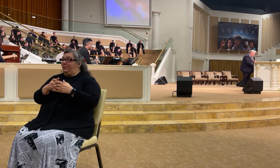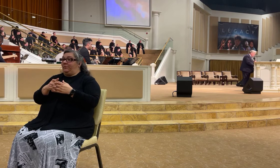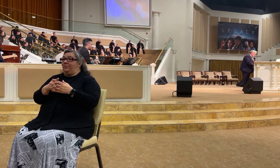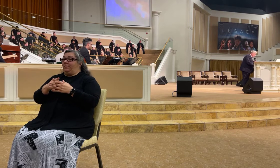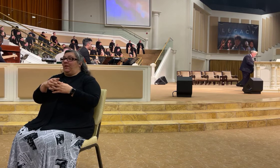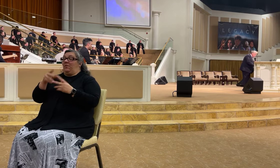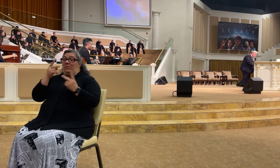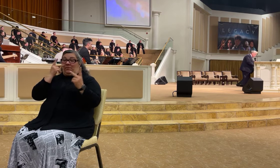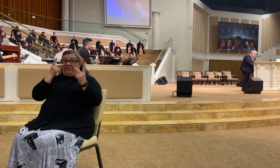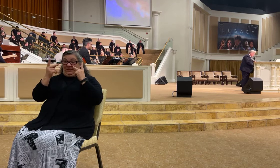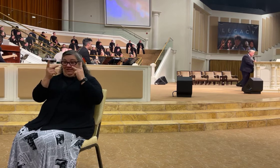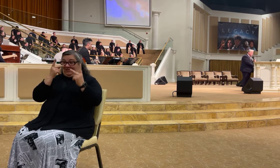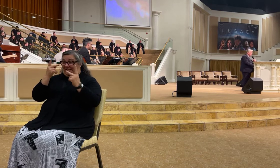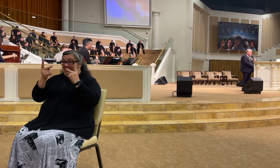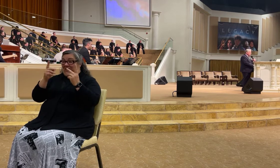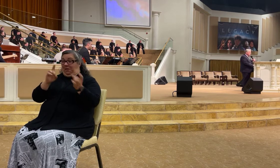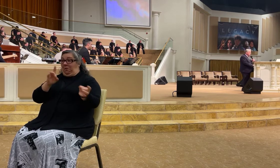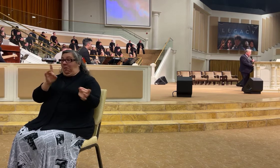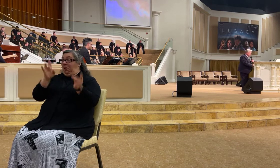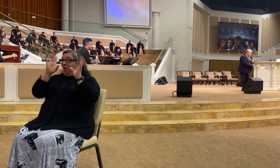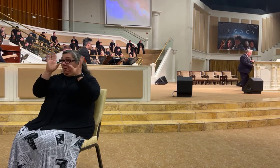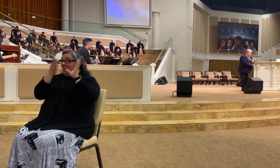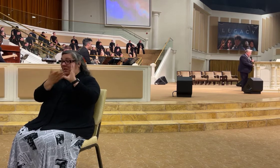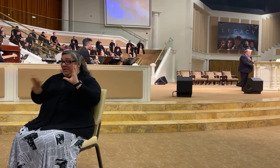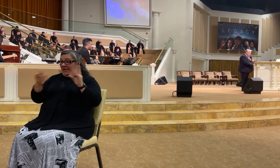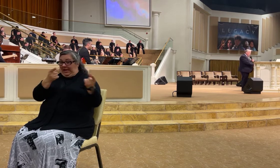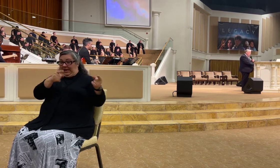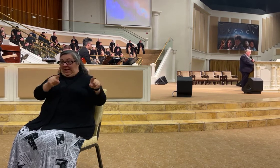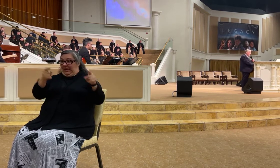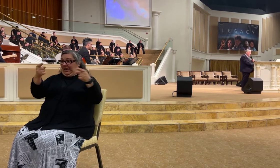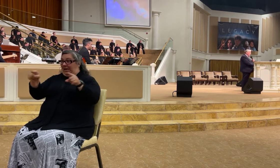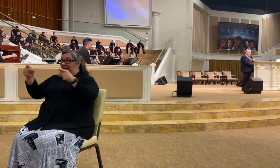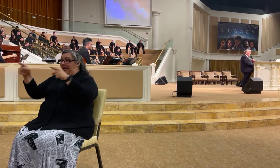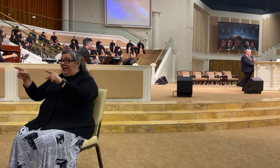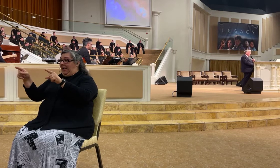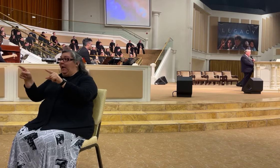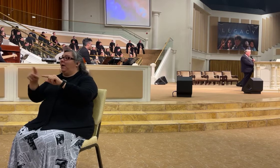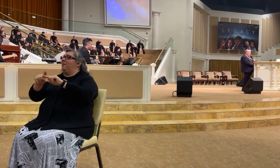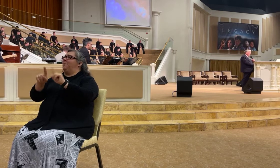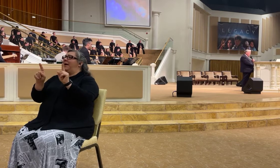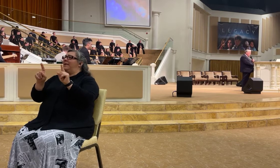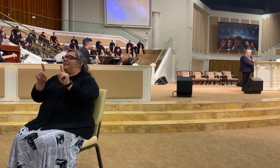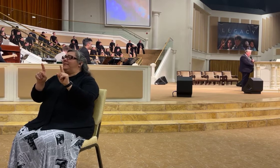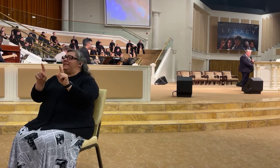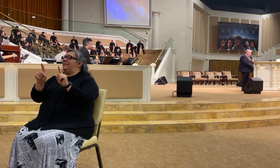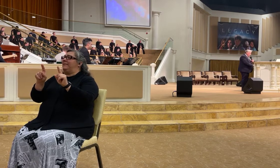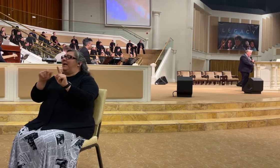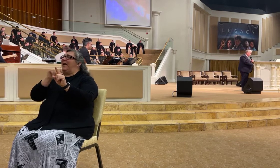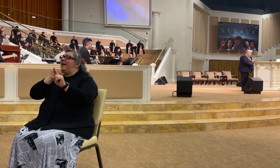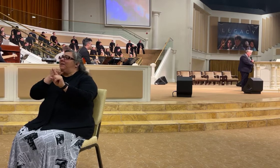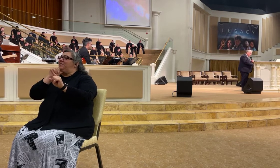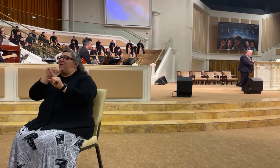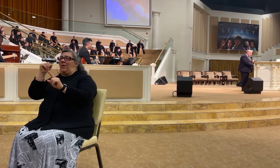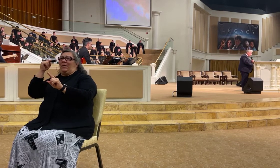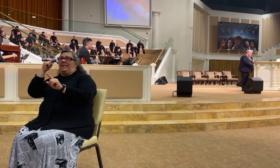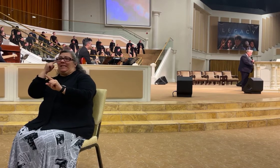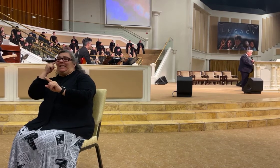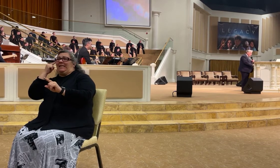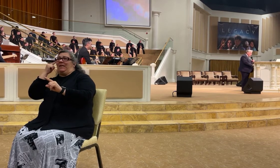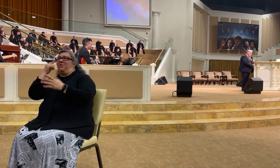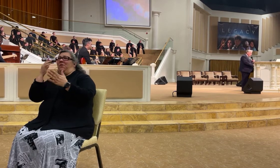We have seen tumultuous times, but I don't think on the scale that we are